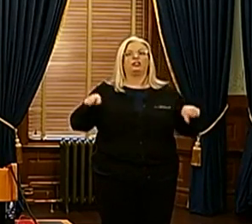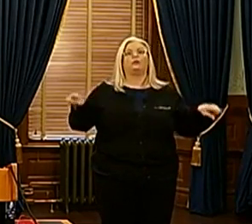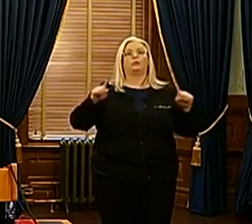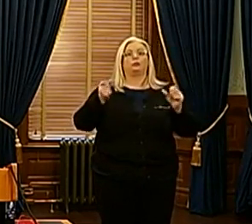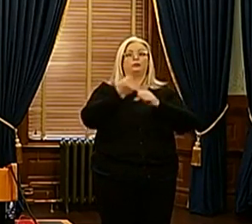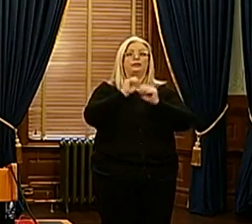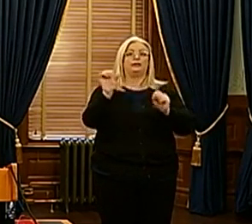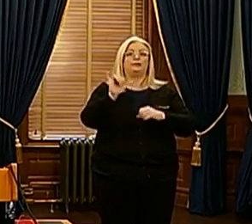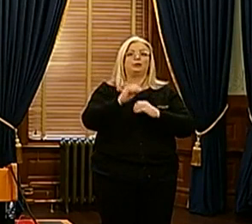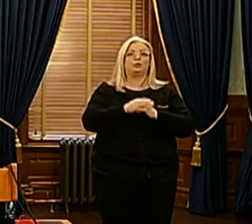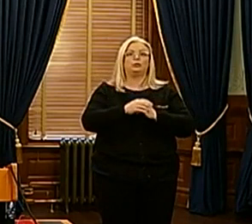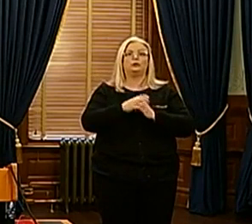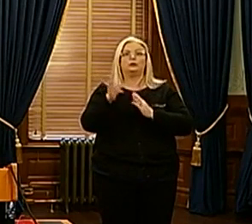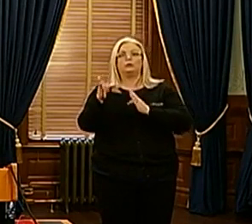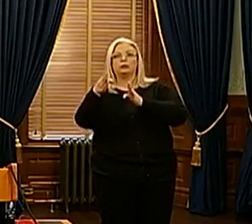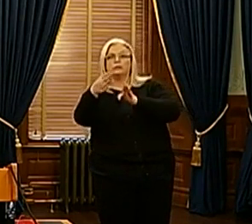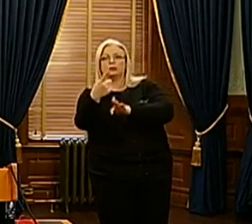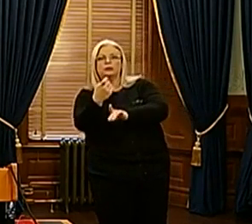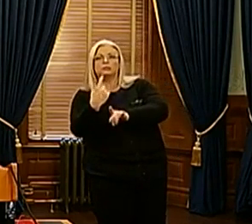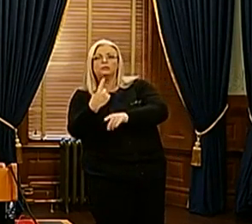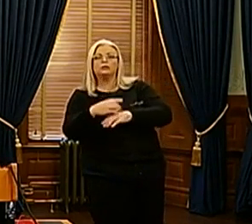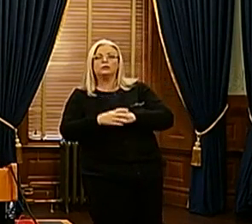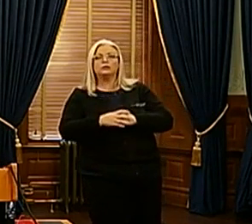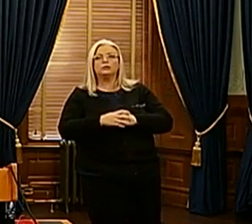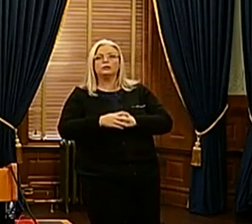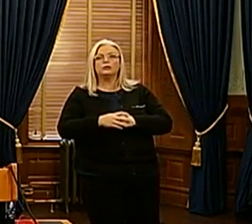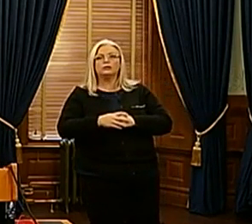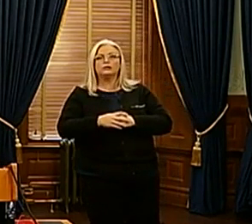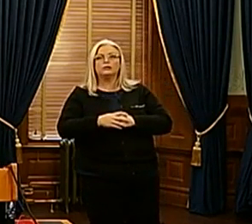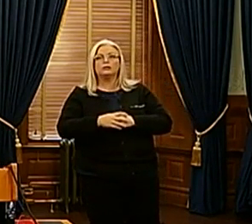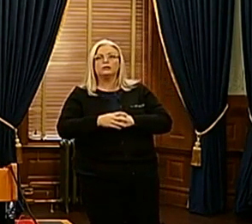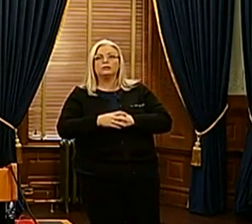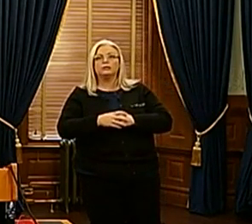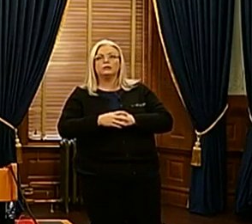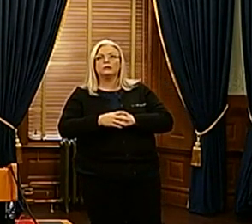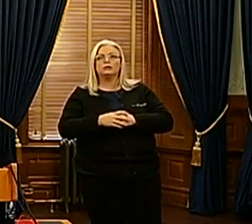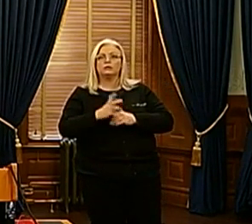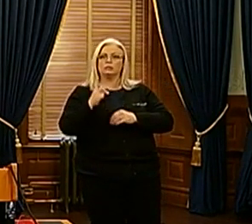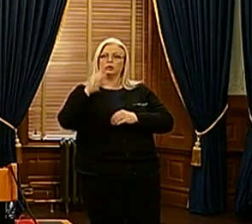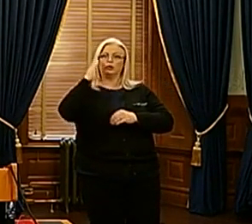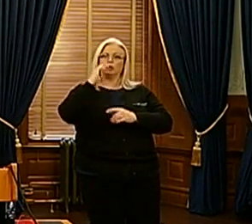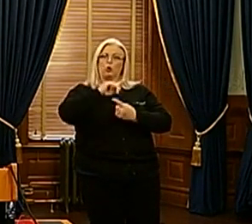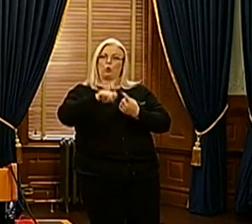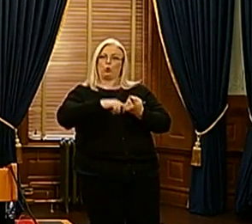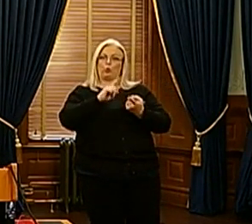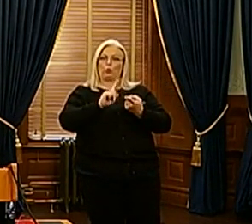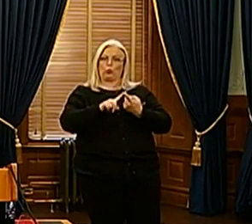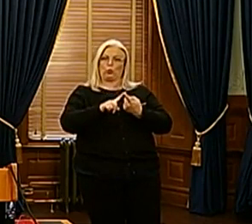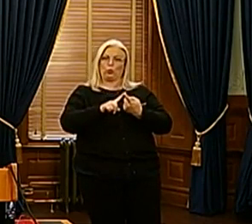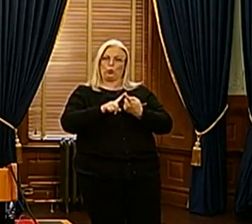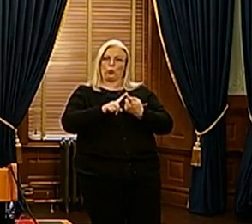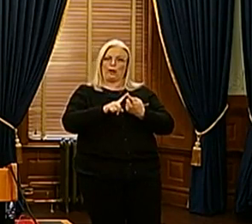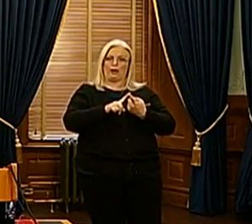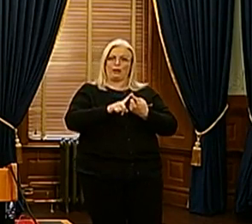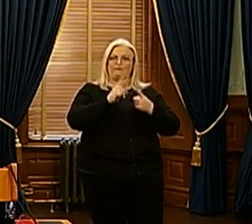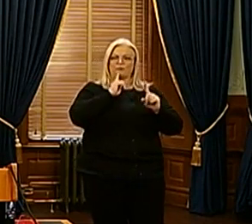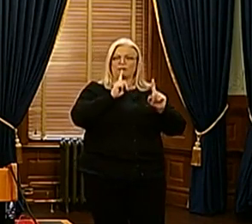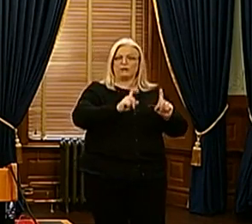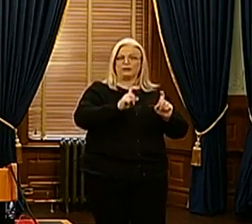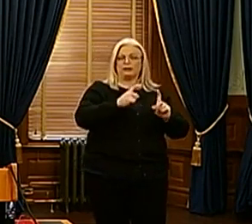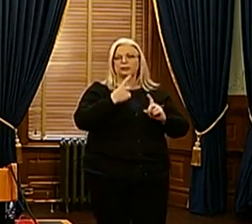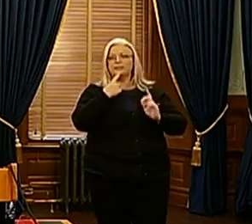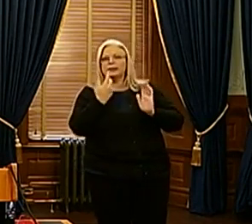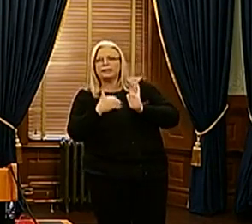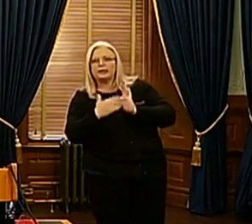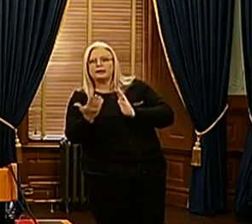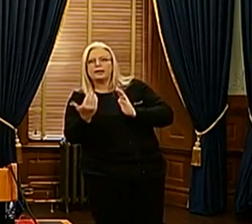safe. Governor, do you know maybe around when, you would decide the winners of the bid for the testing money? I'm